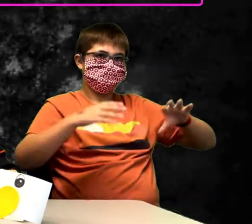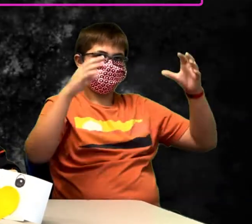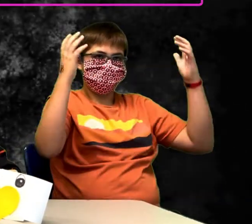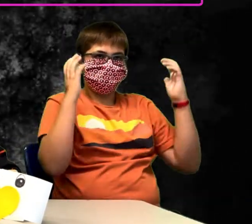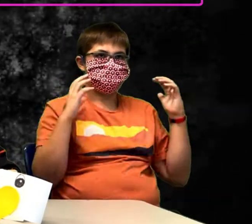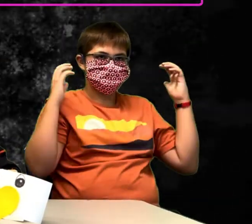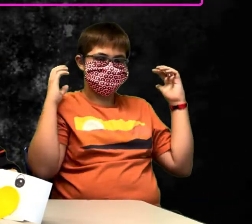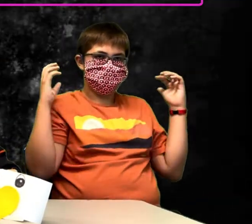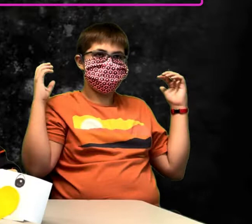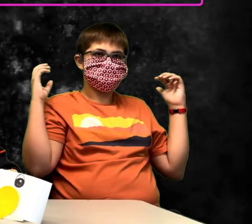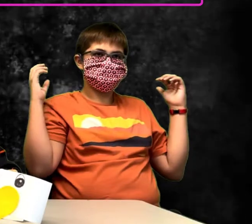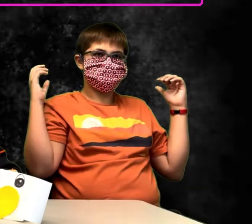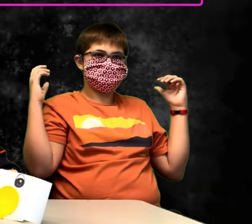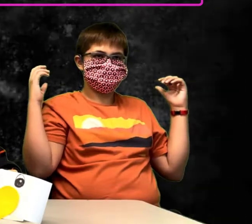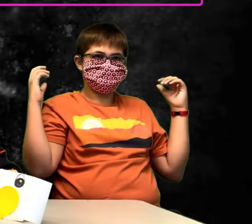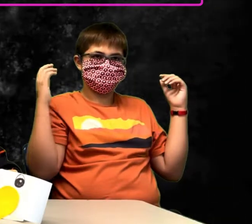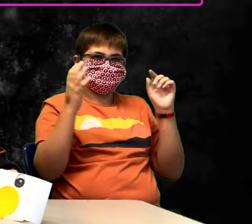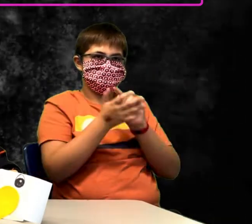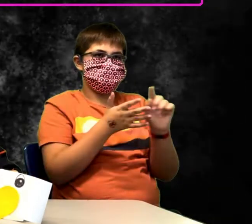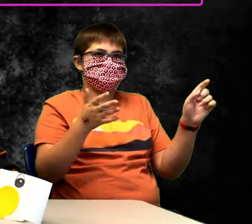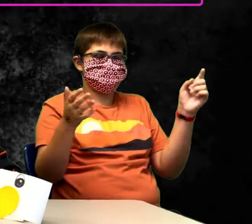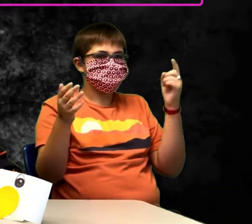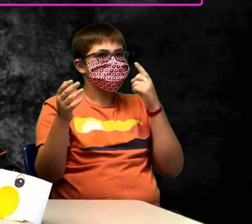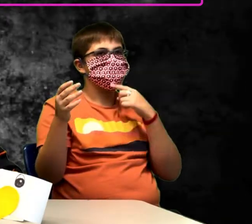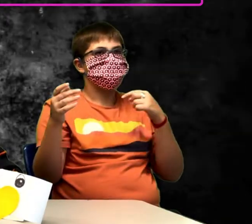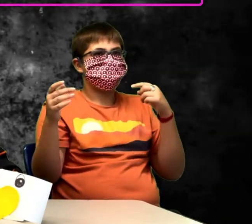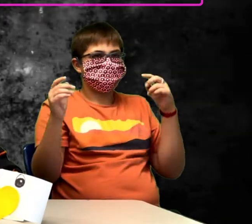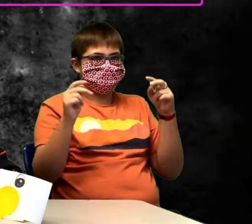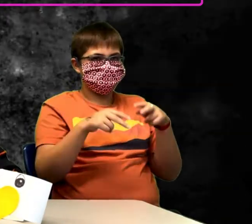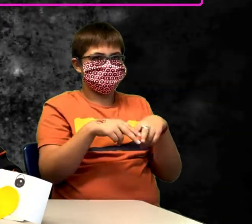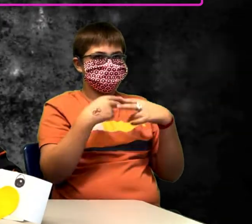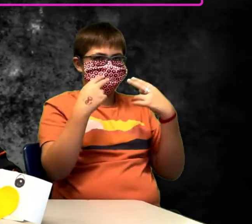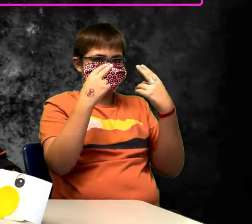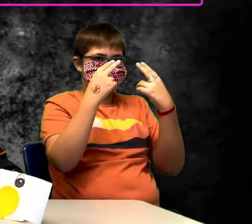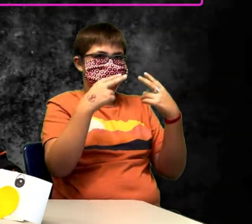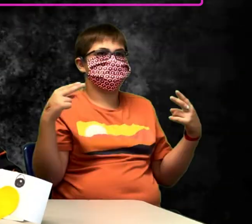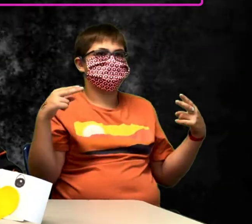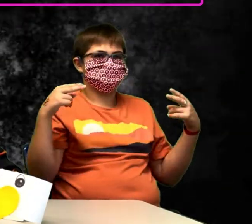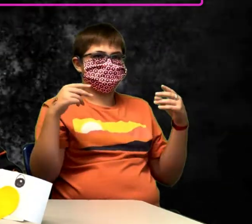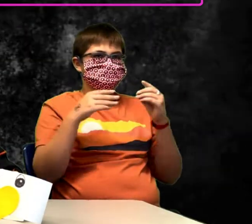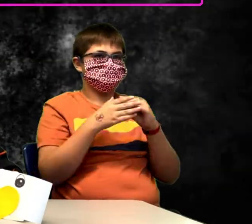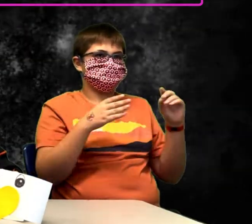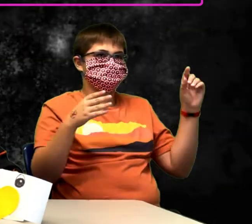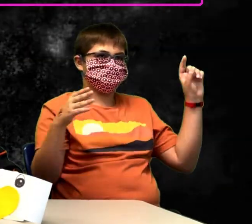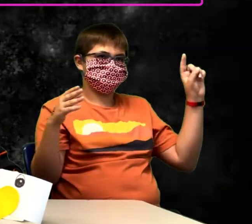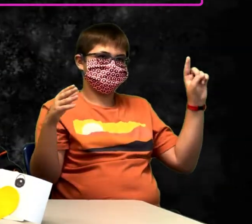This week is Red Ribbon Week. Drug use is life abuse.